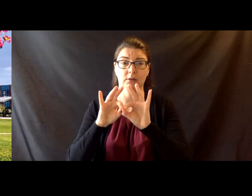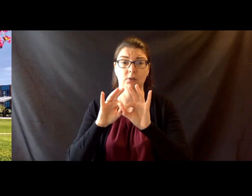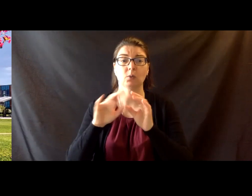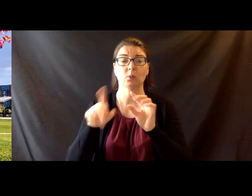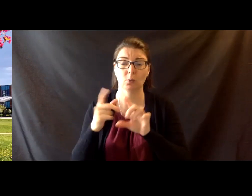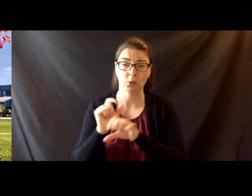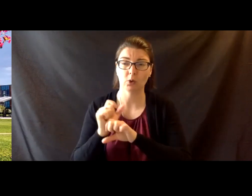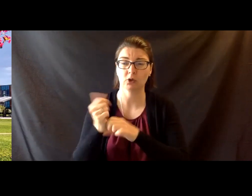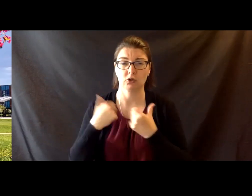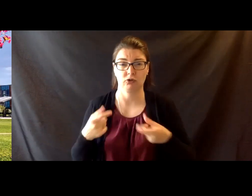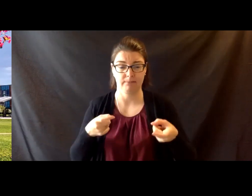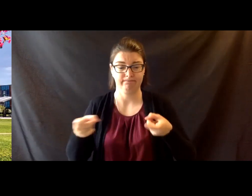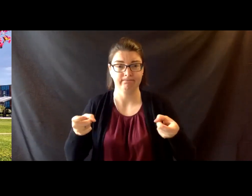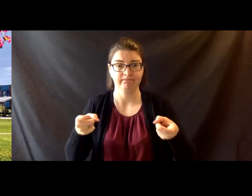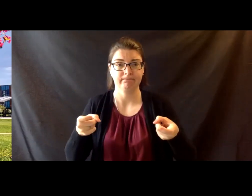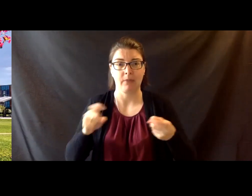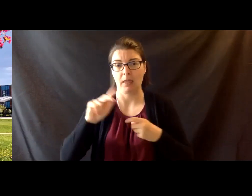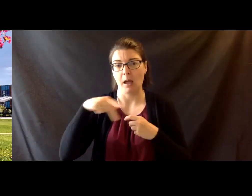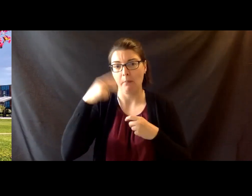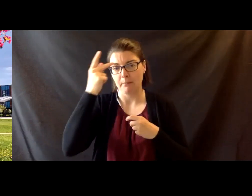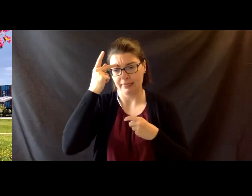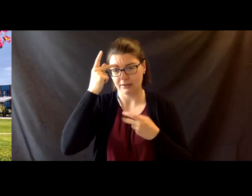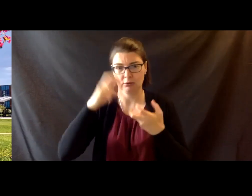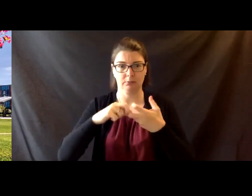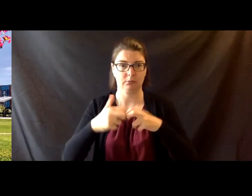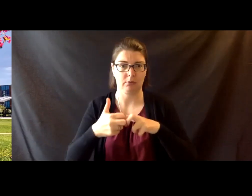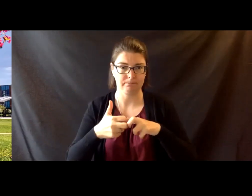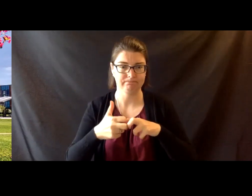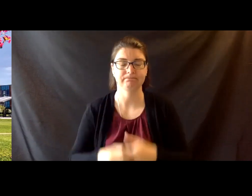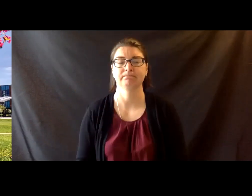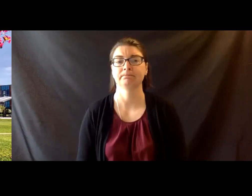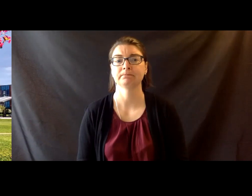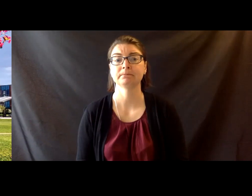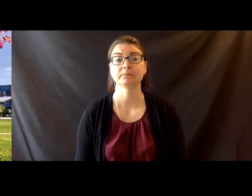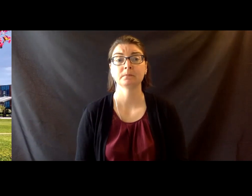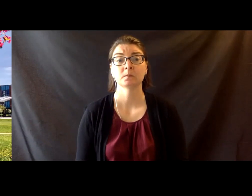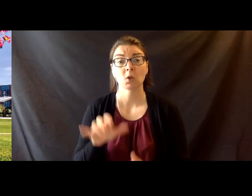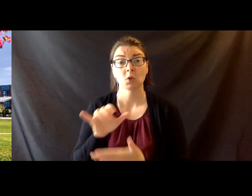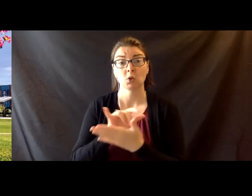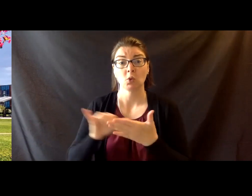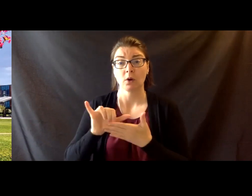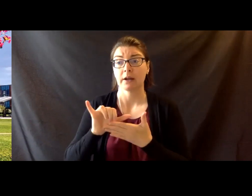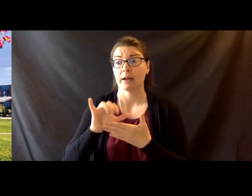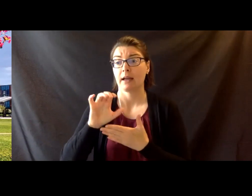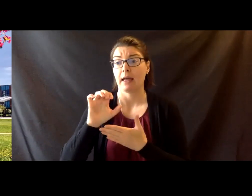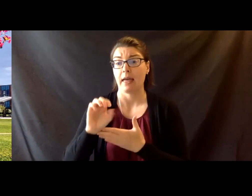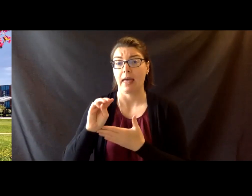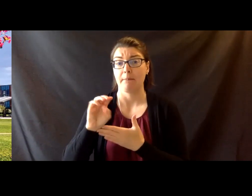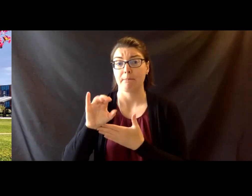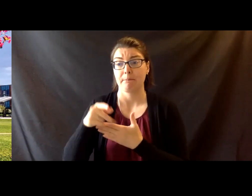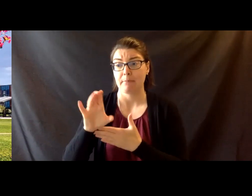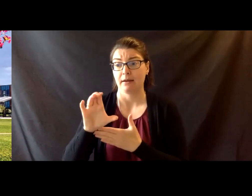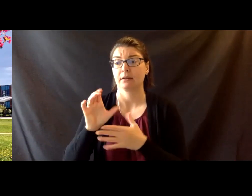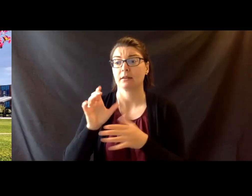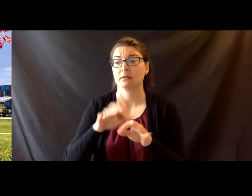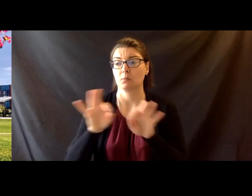to mitigate geopolitical tensions. At York, impact is central to our success, and we